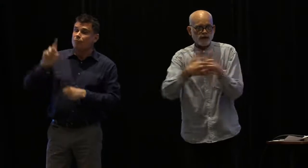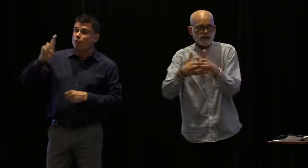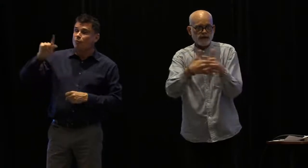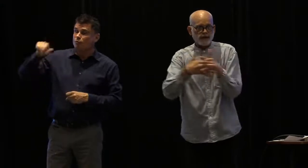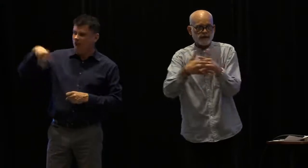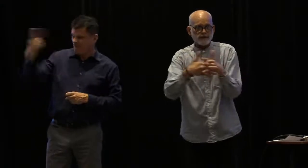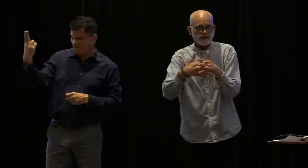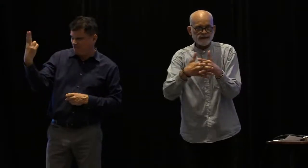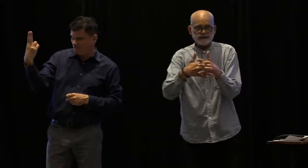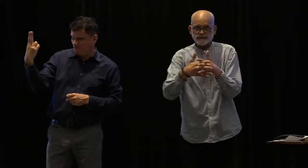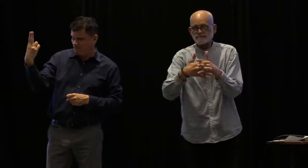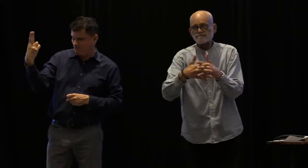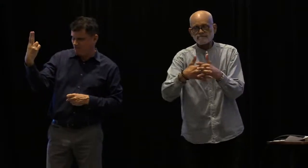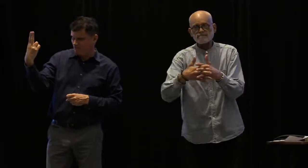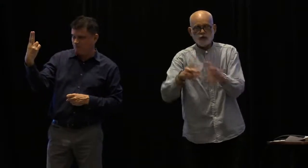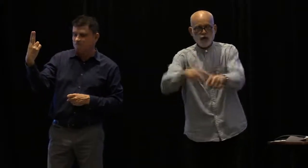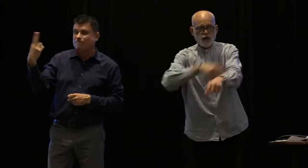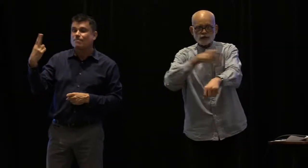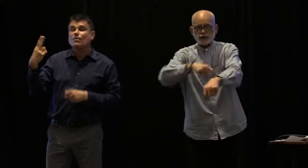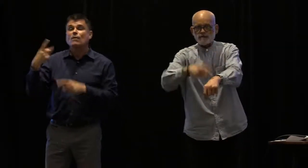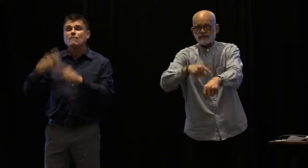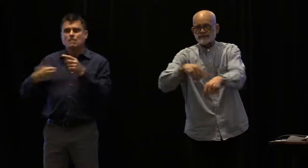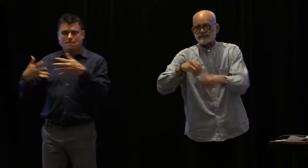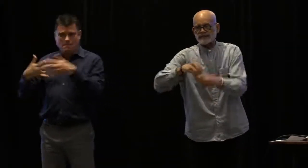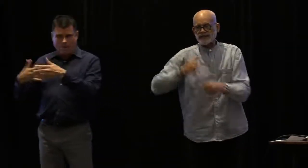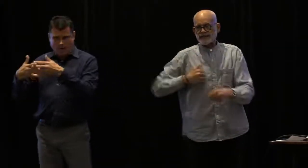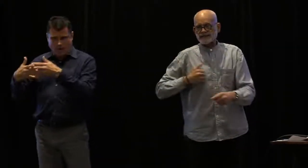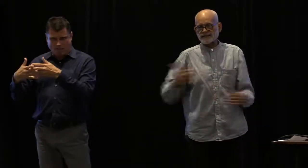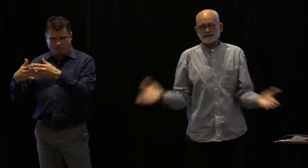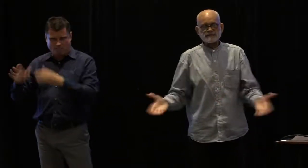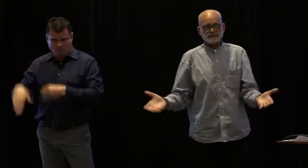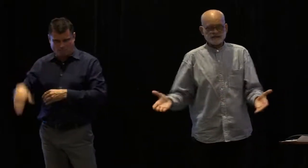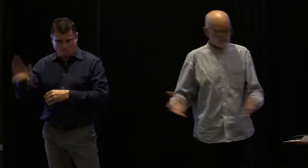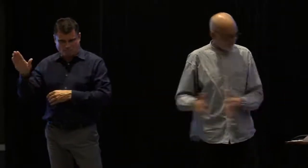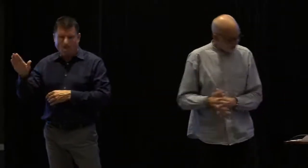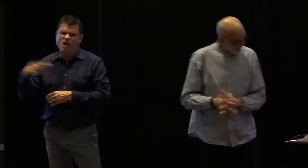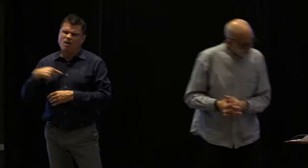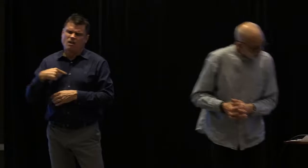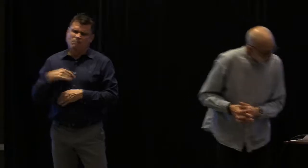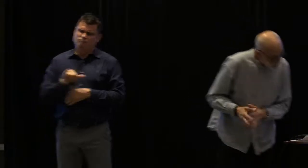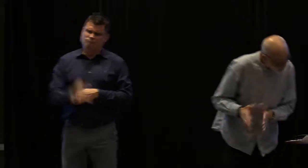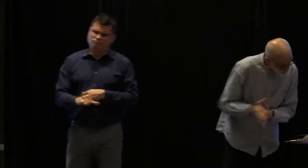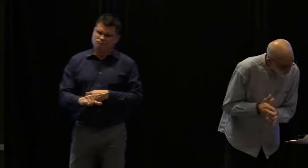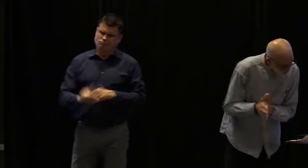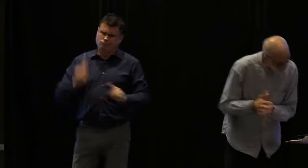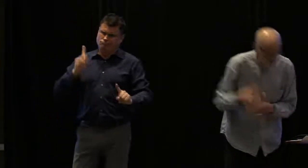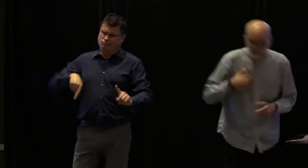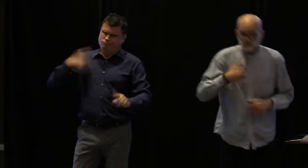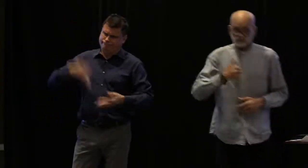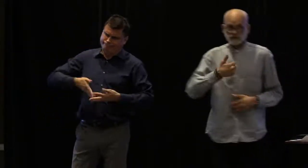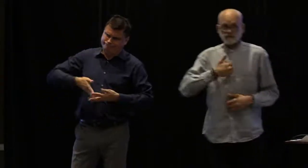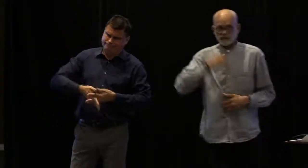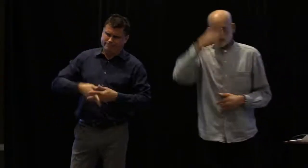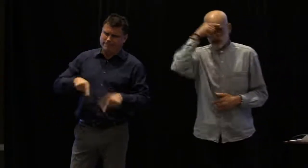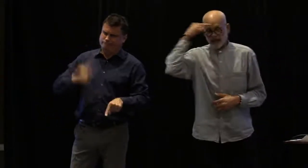Newberry. I'm from the U.S., but I have been in Canada for a long time.